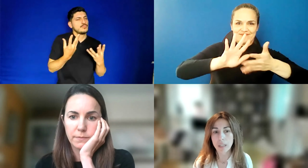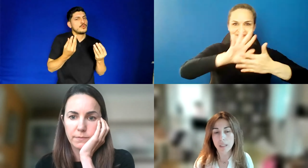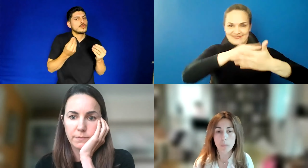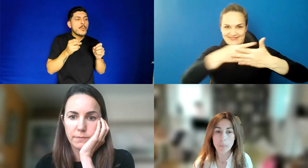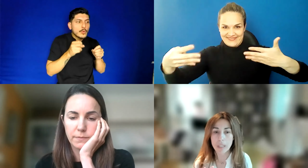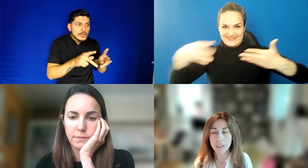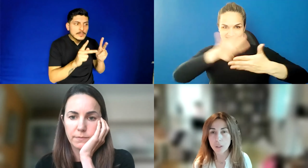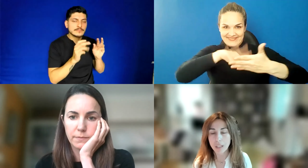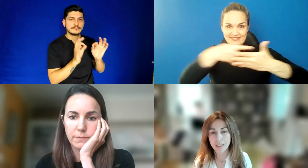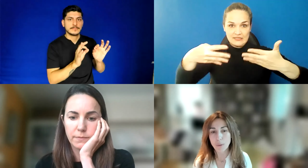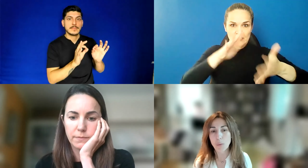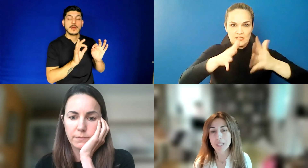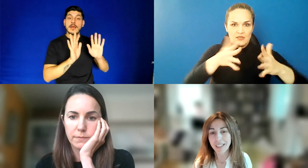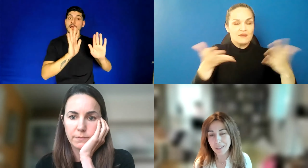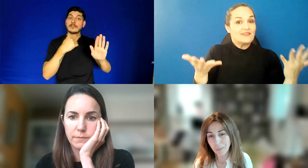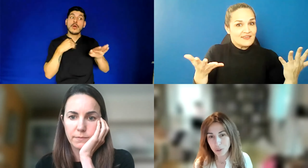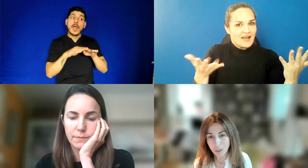I don't want to